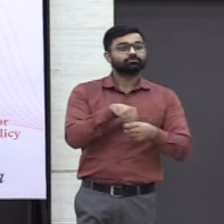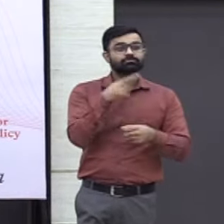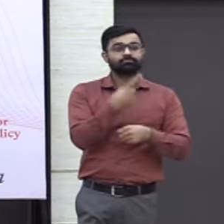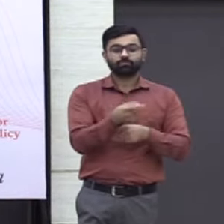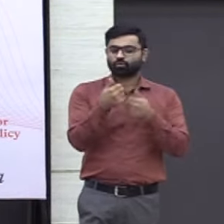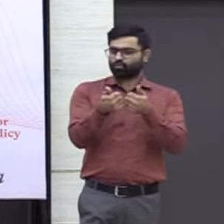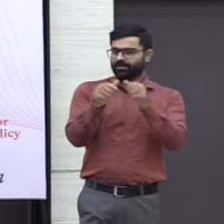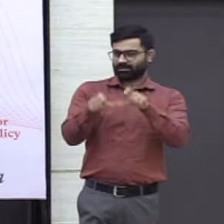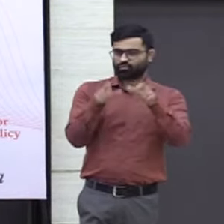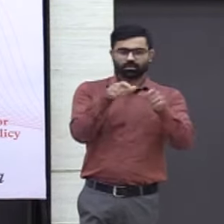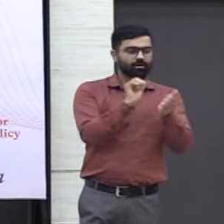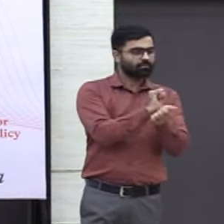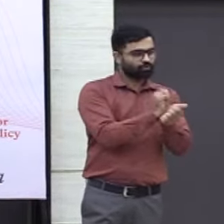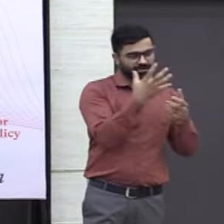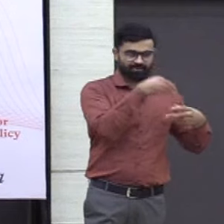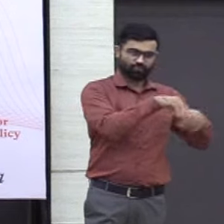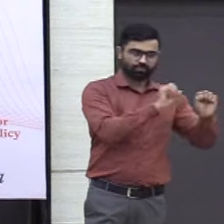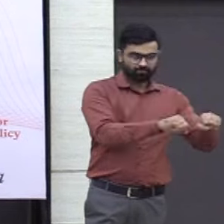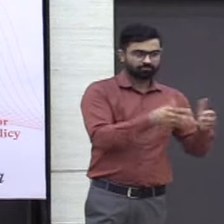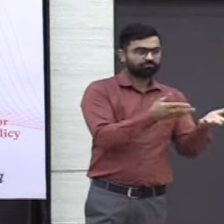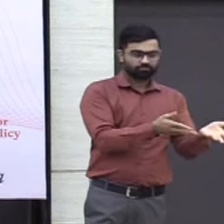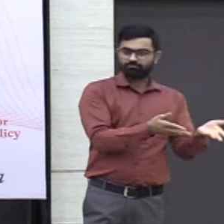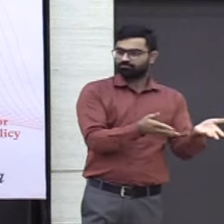that it's good to have him in police custody, that you can be beaten